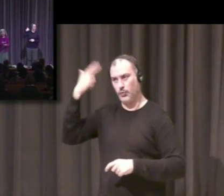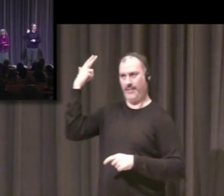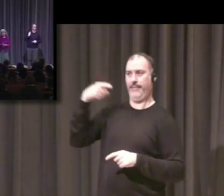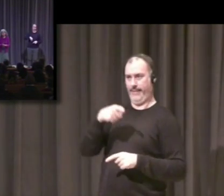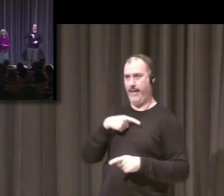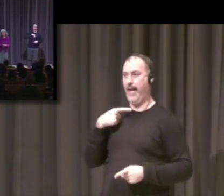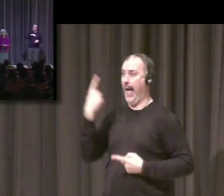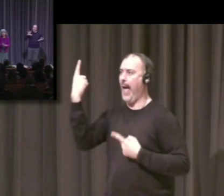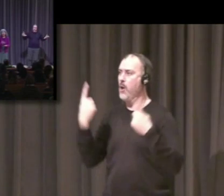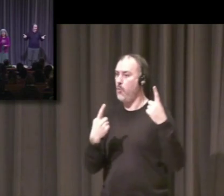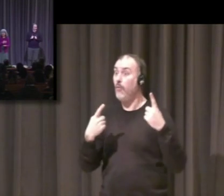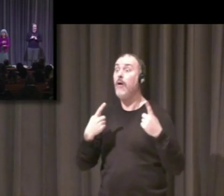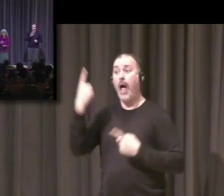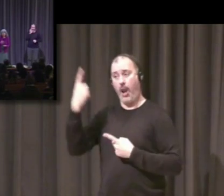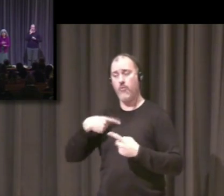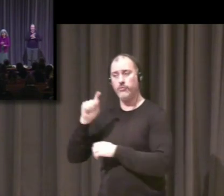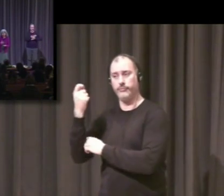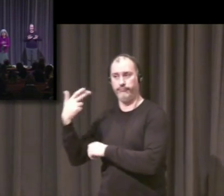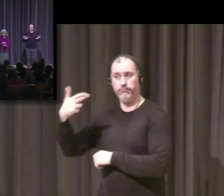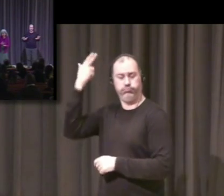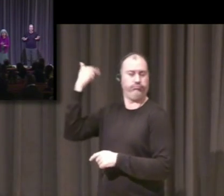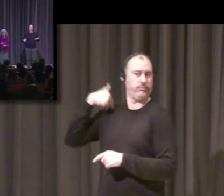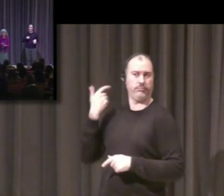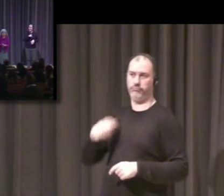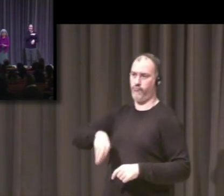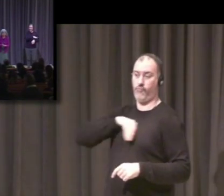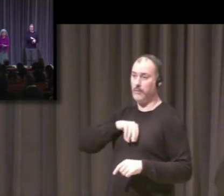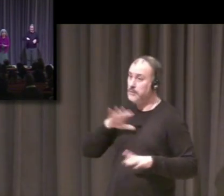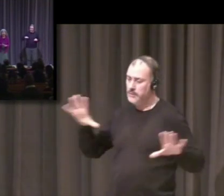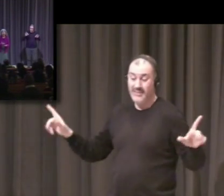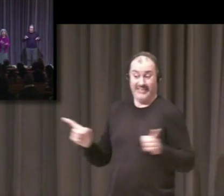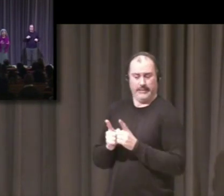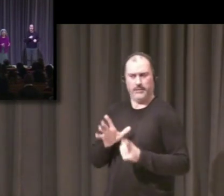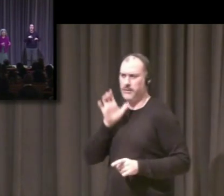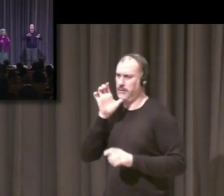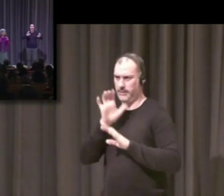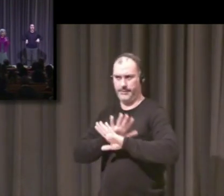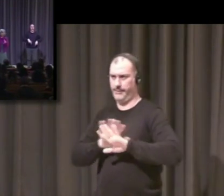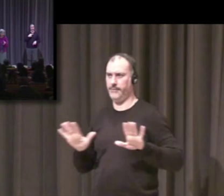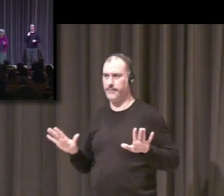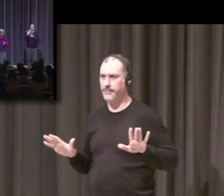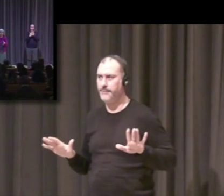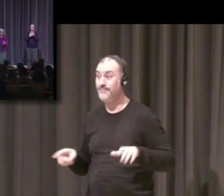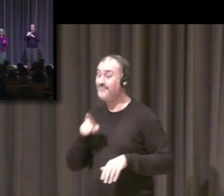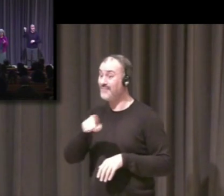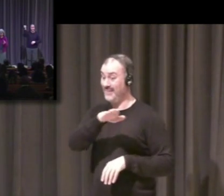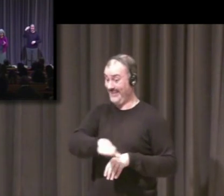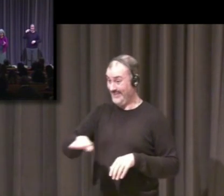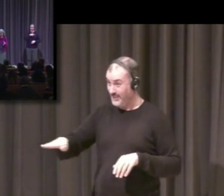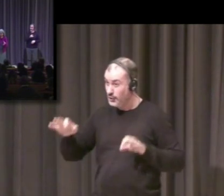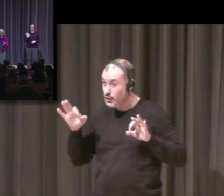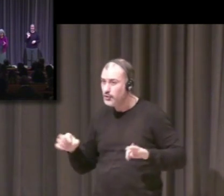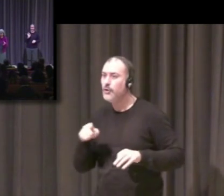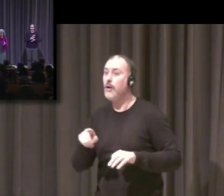these children who have been kept away from signing, when they discover